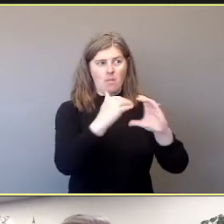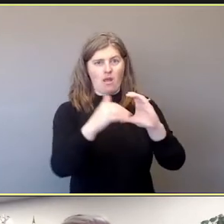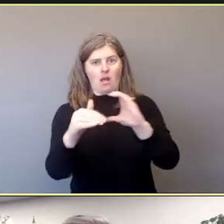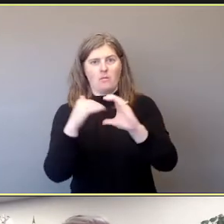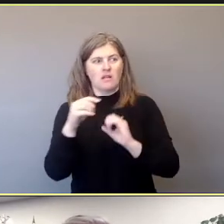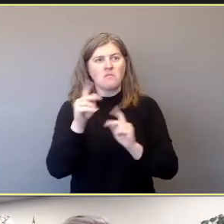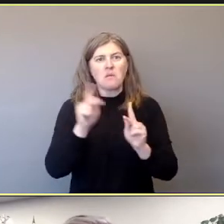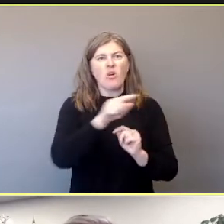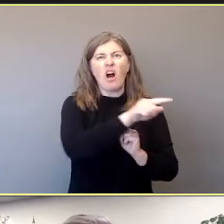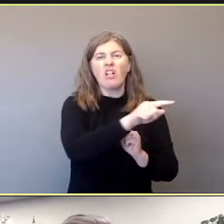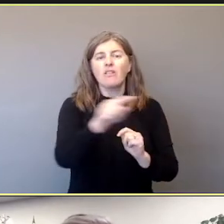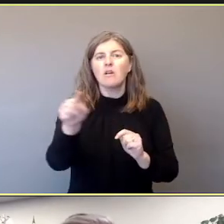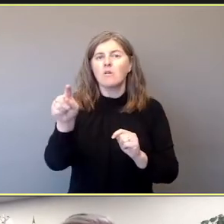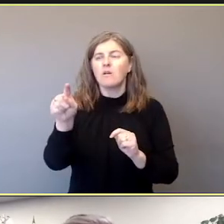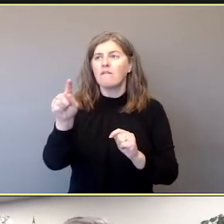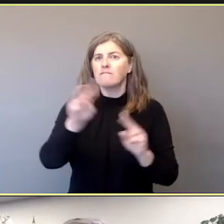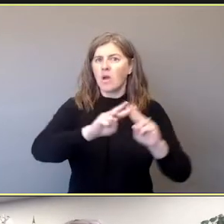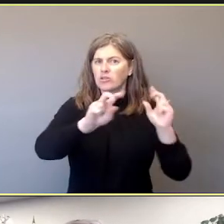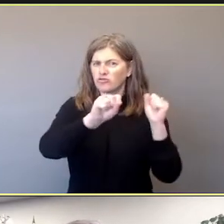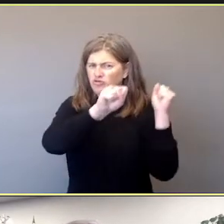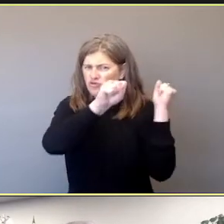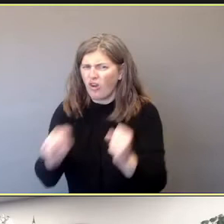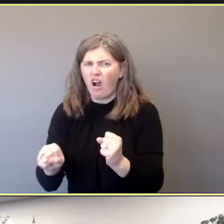people out there with extremely strong,